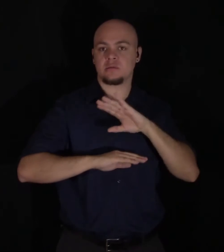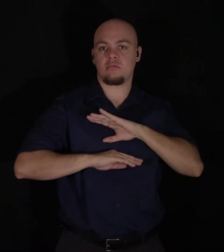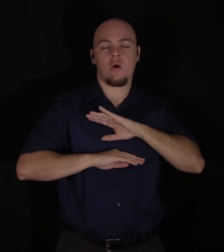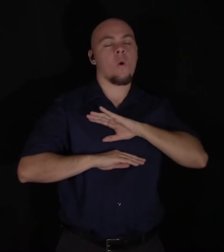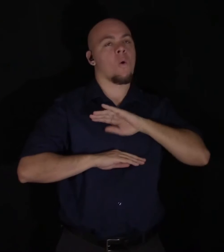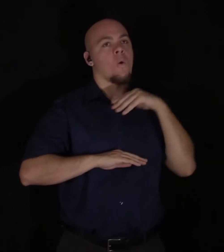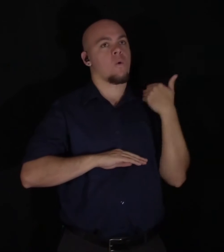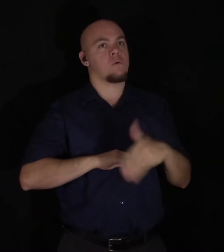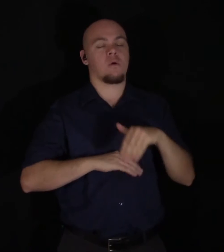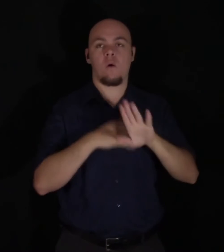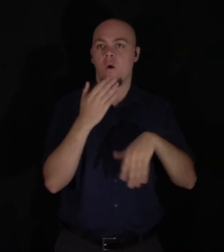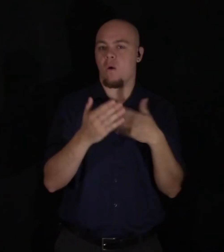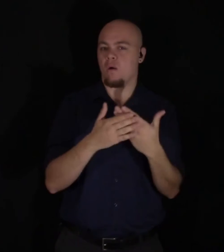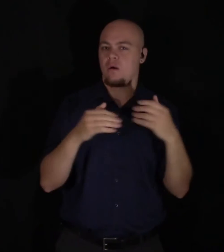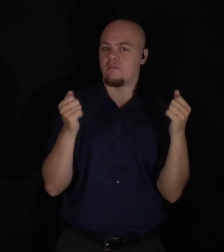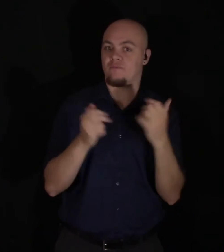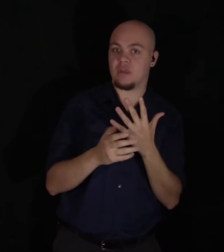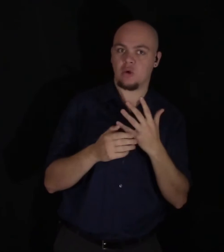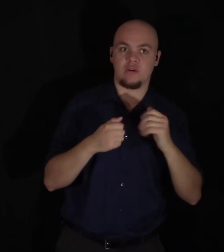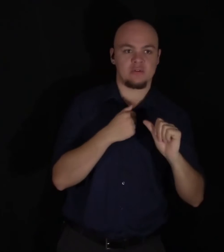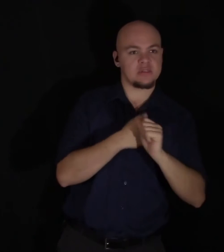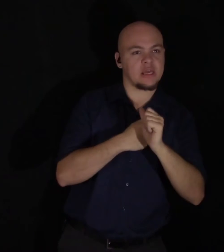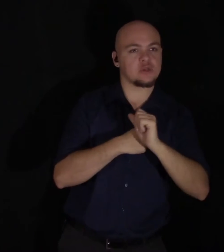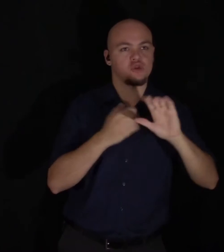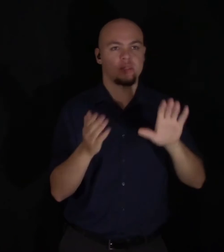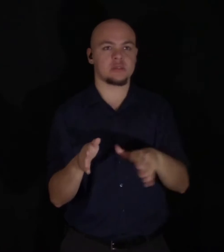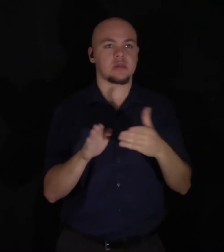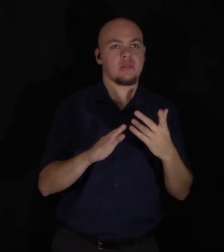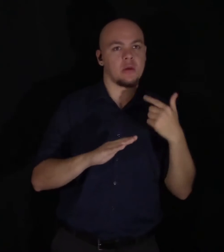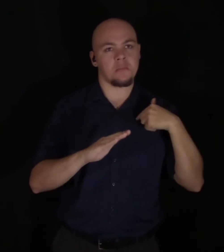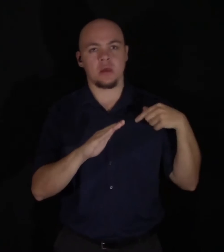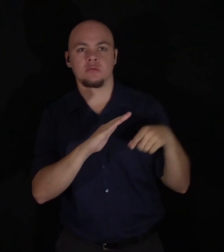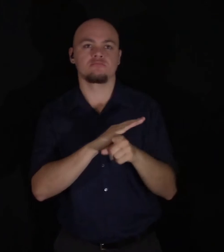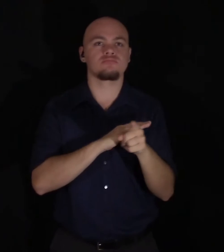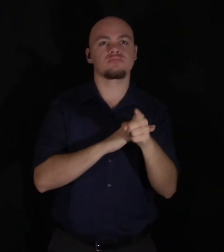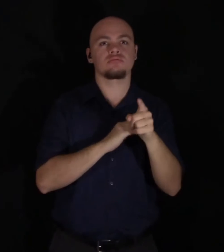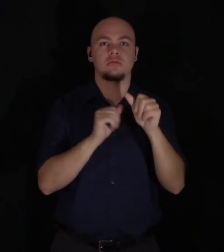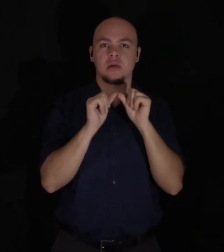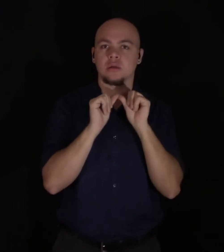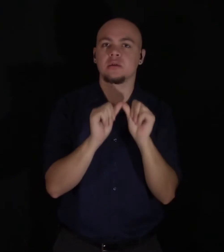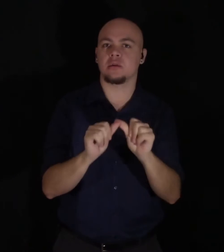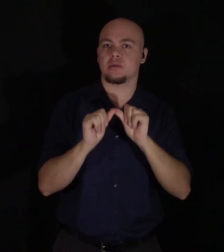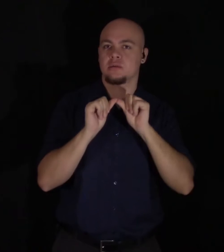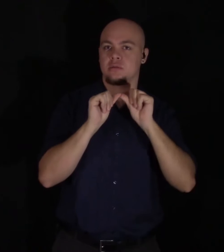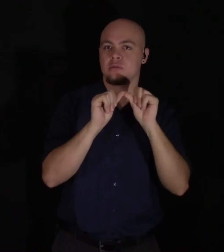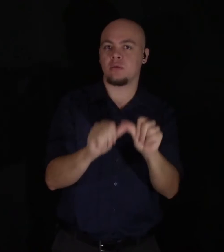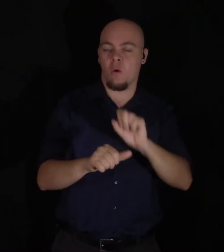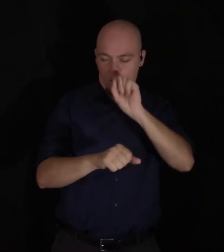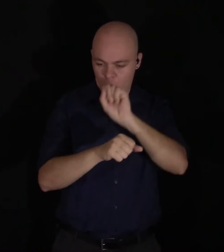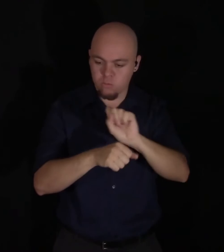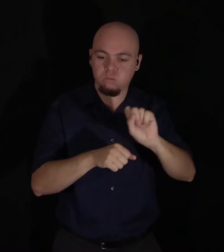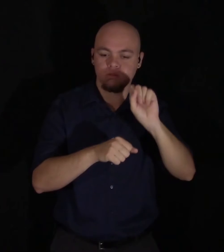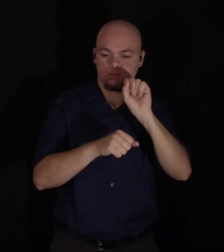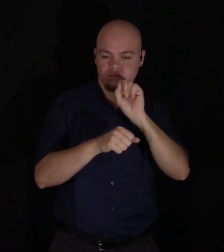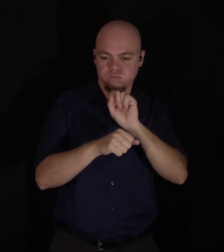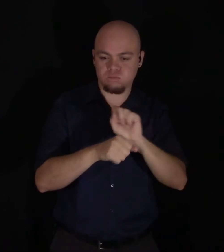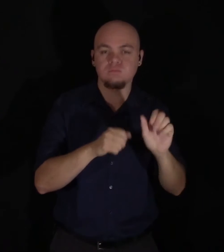fear of danger or death, and to induce me to commence this laborious voyage with the joy a